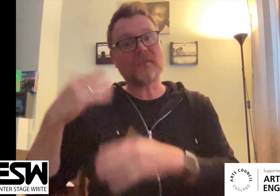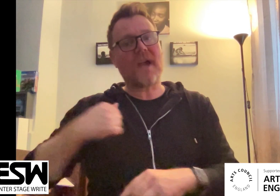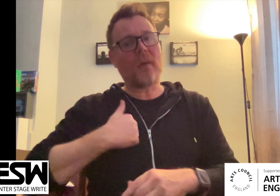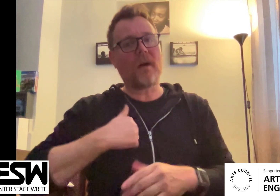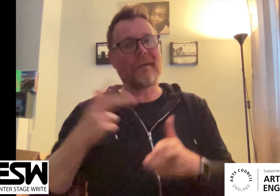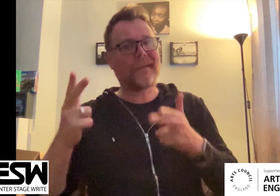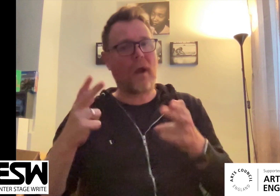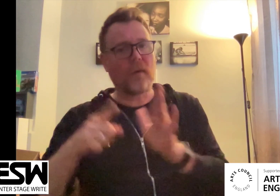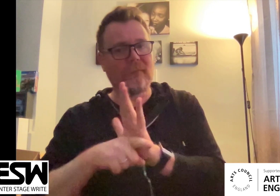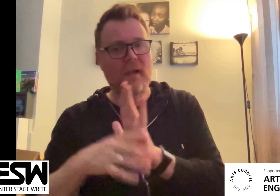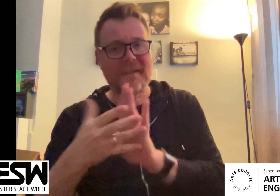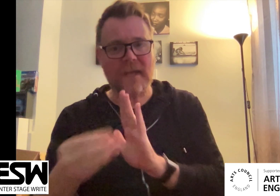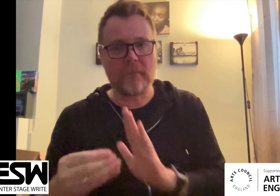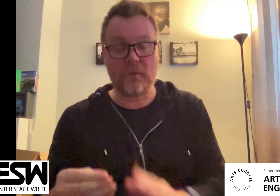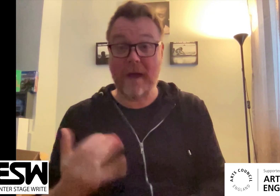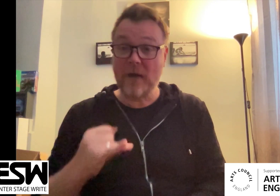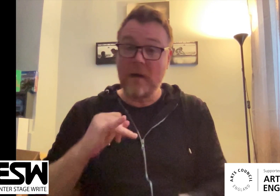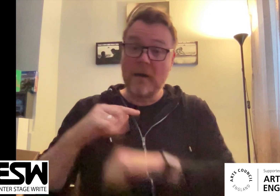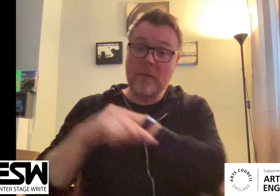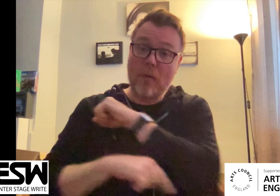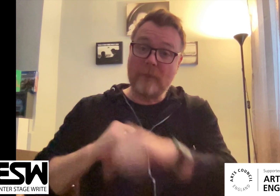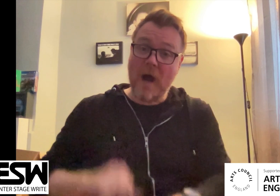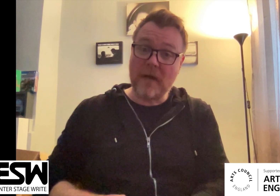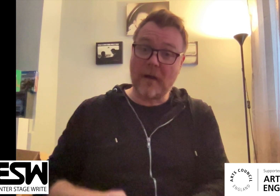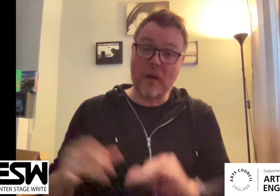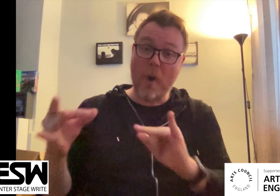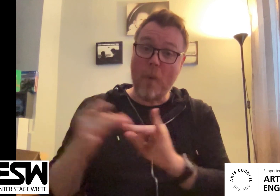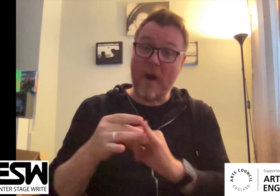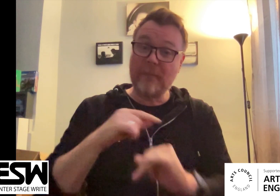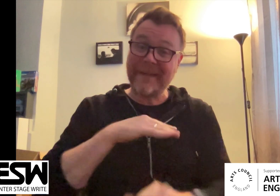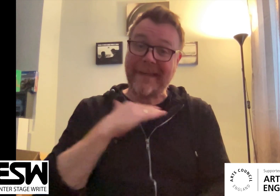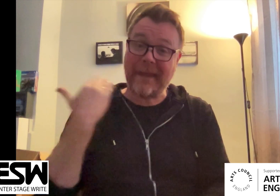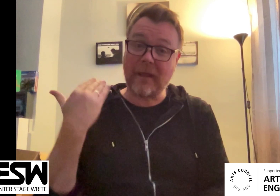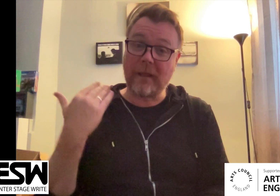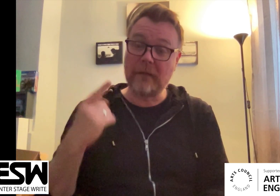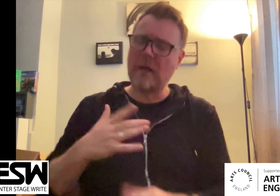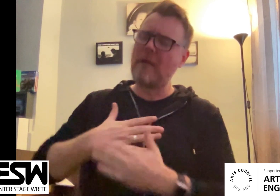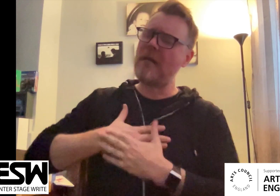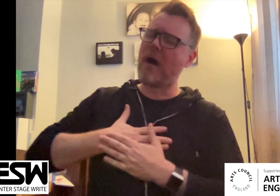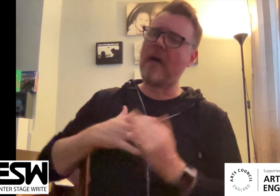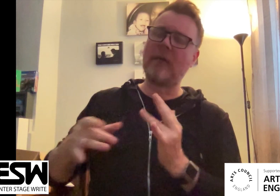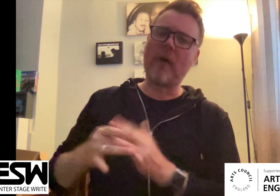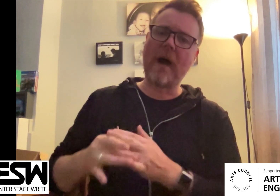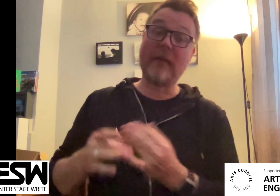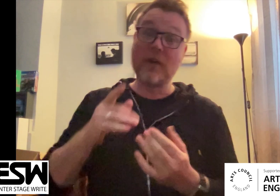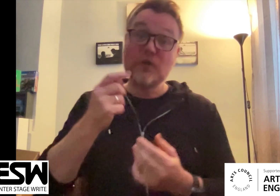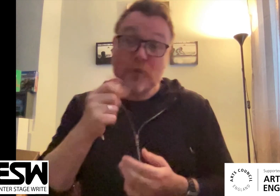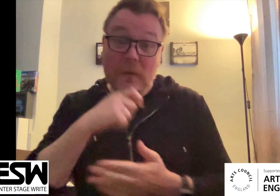clash and conflict. If we go back to our cowboy film example, we have our poor farmer and his wife is killed. He loves his wife. They're